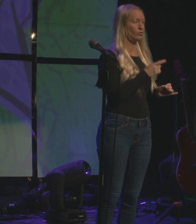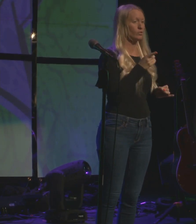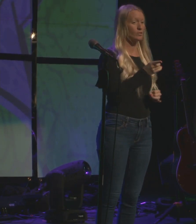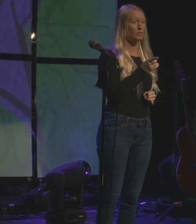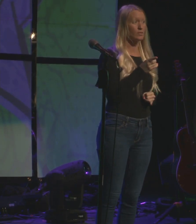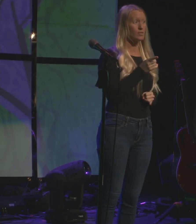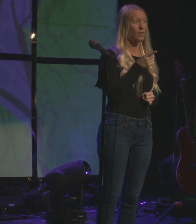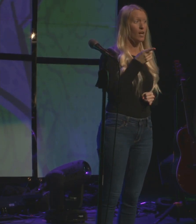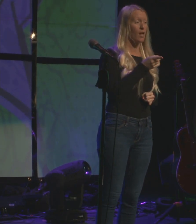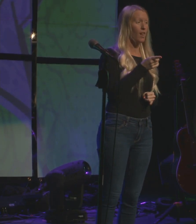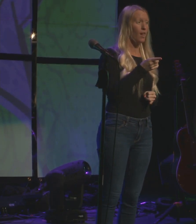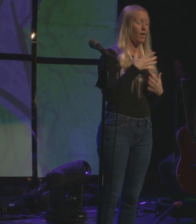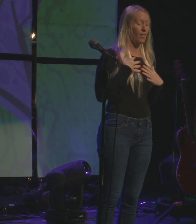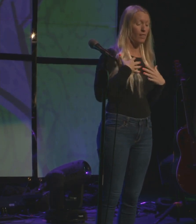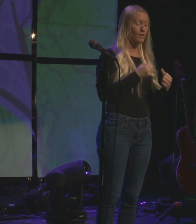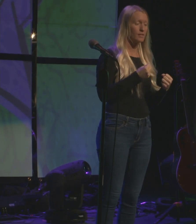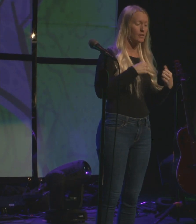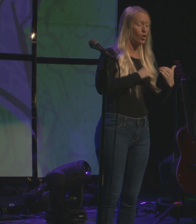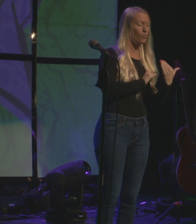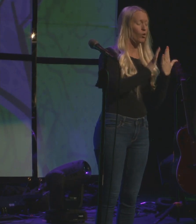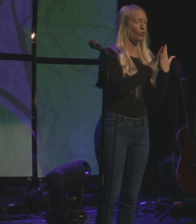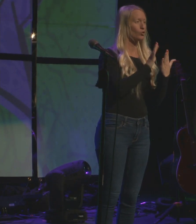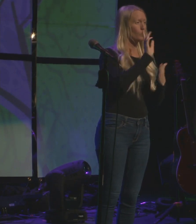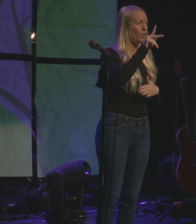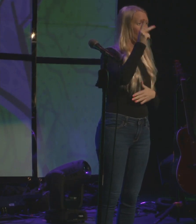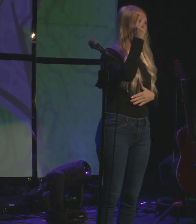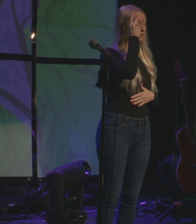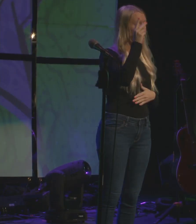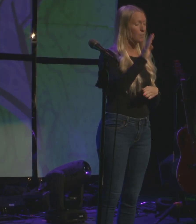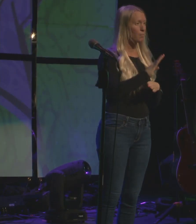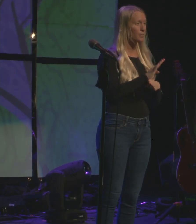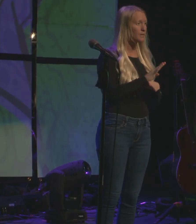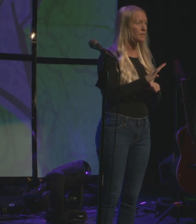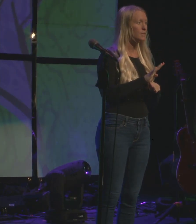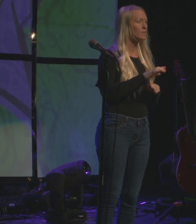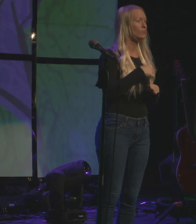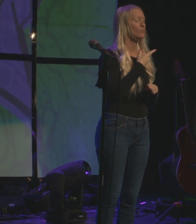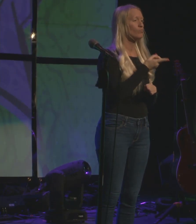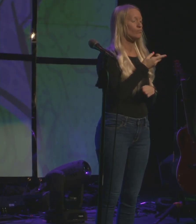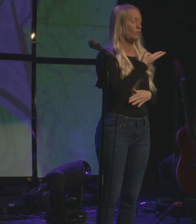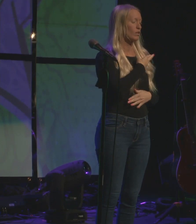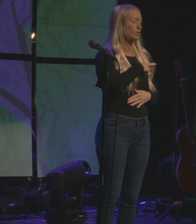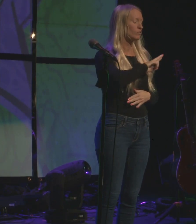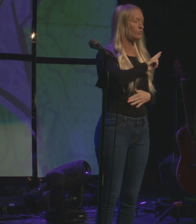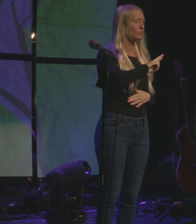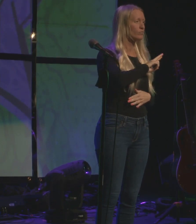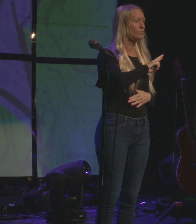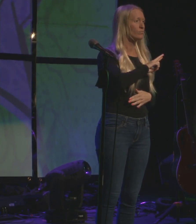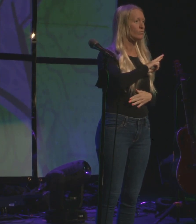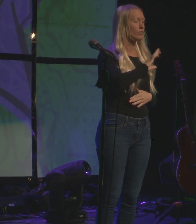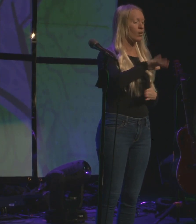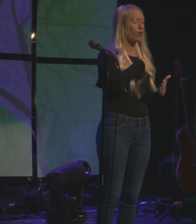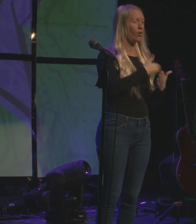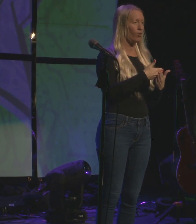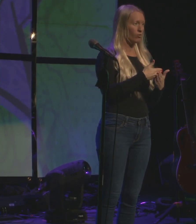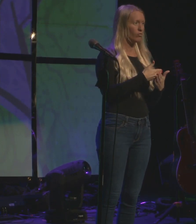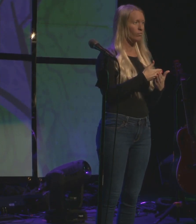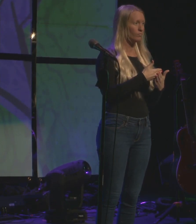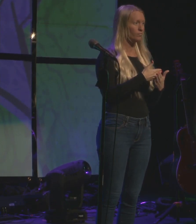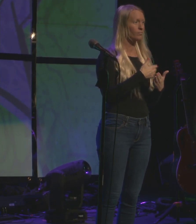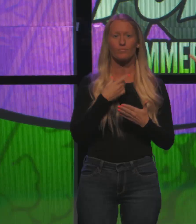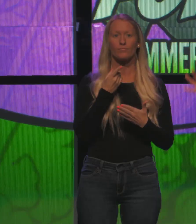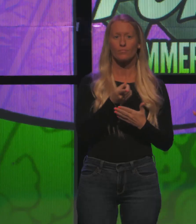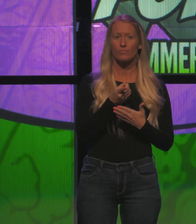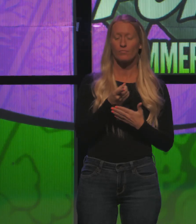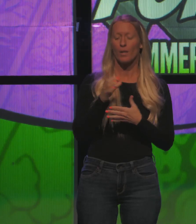to politics, religion, business, all relationship. To think about the message or the idea more